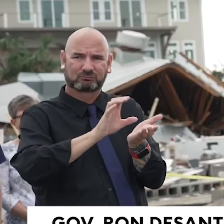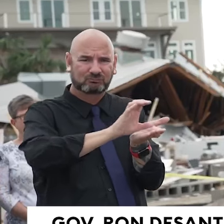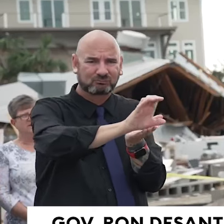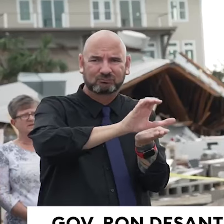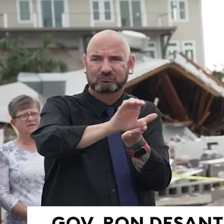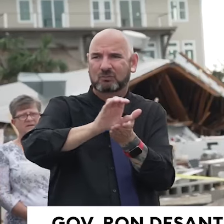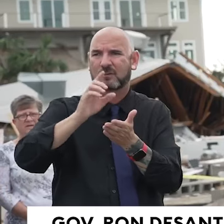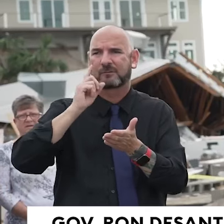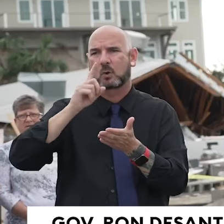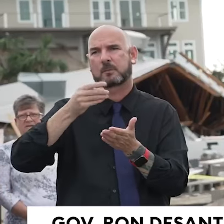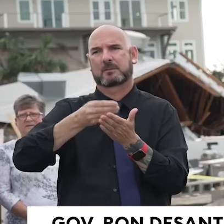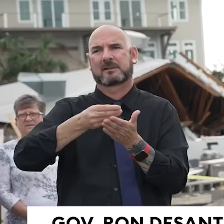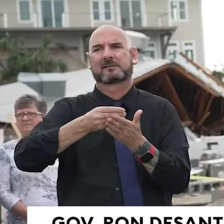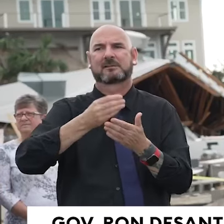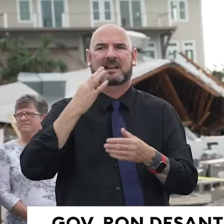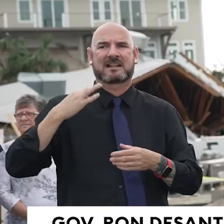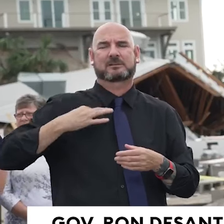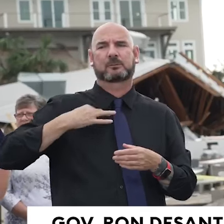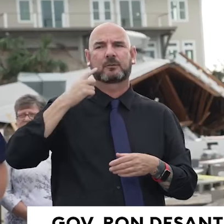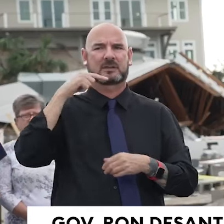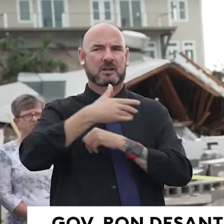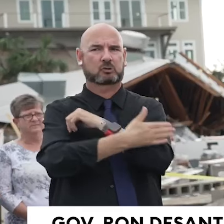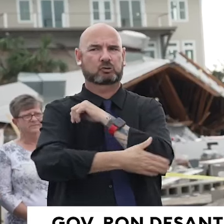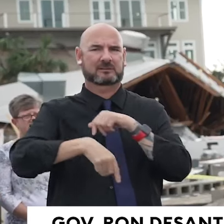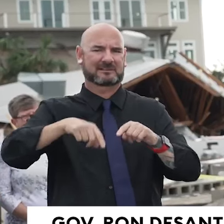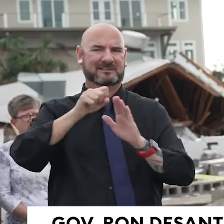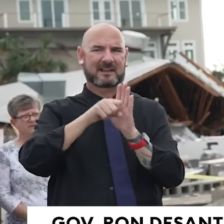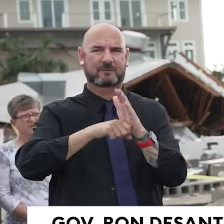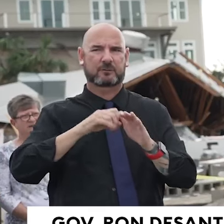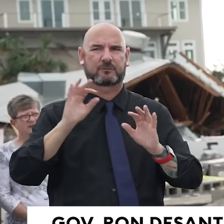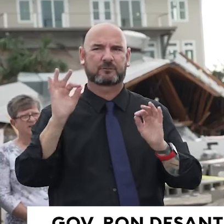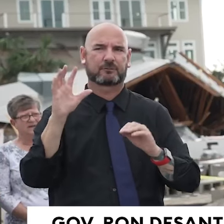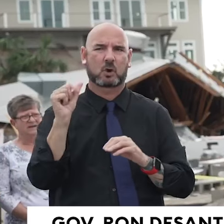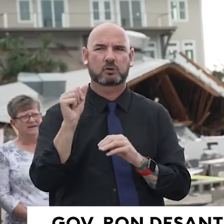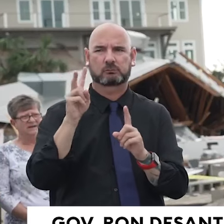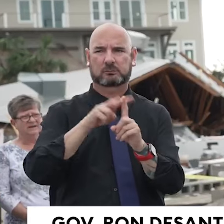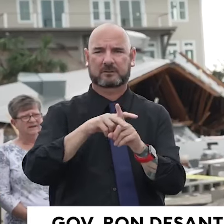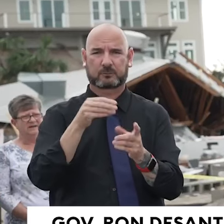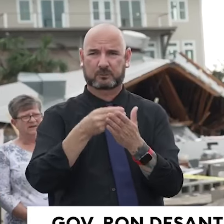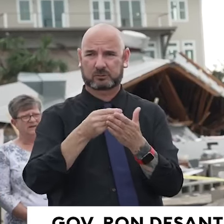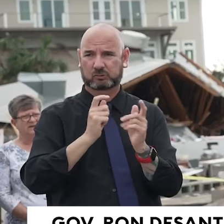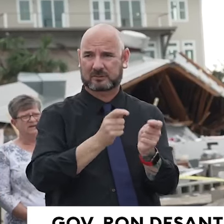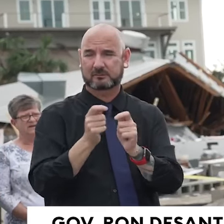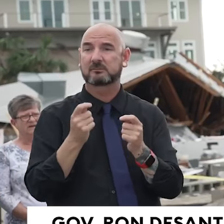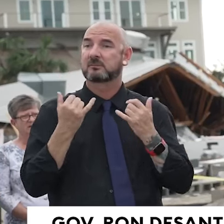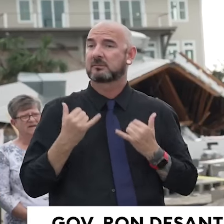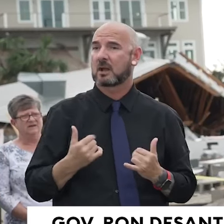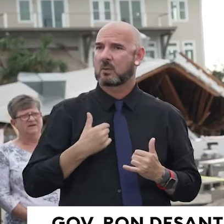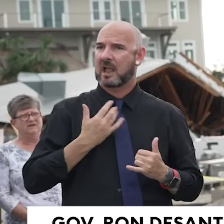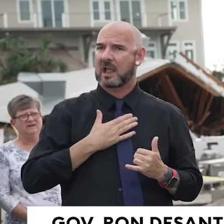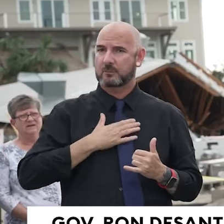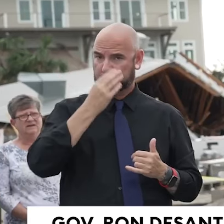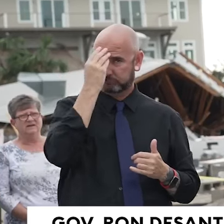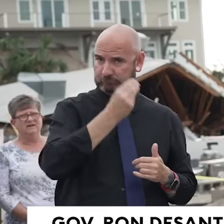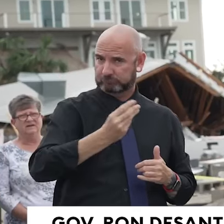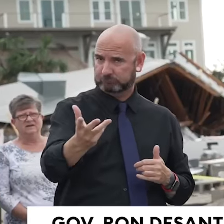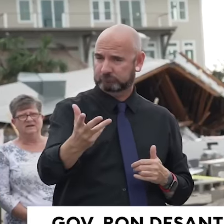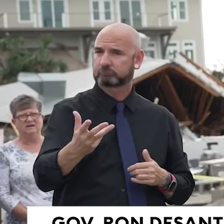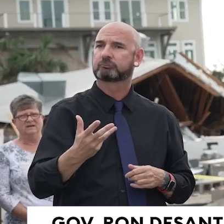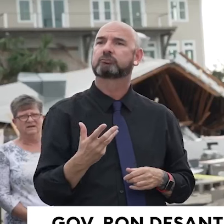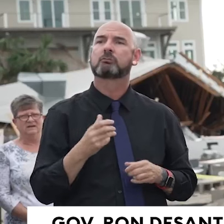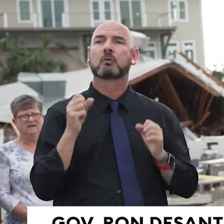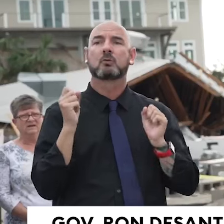those grants. Now, today, we're pleased to make the following announcement. As you see,